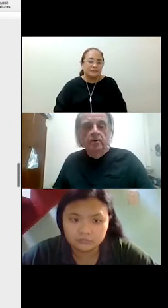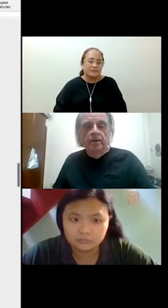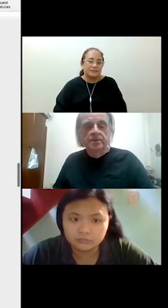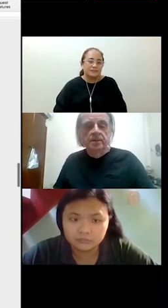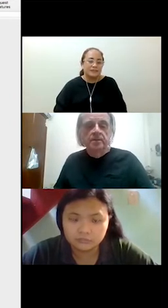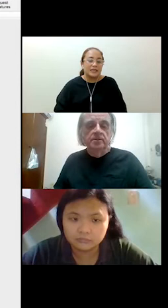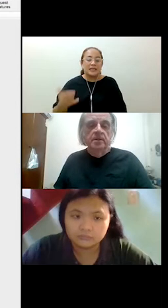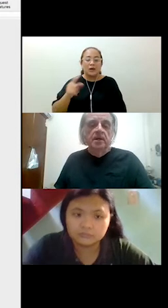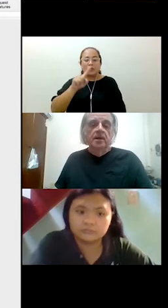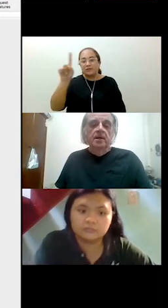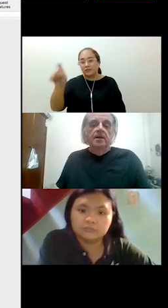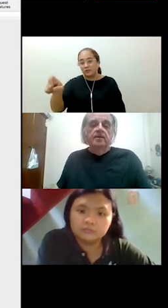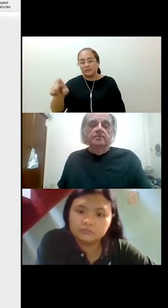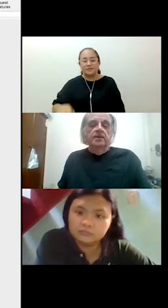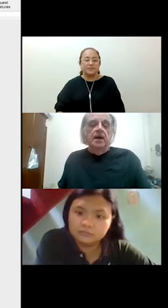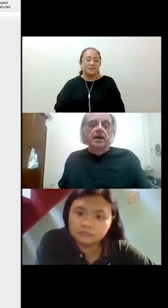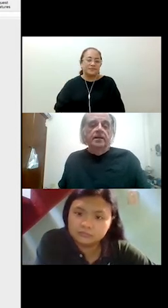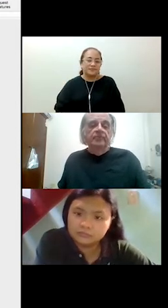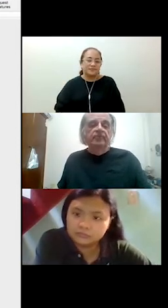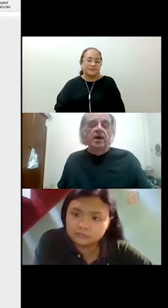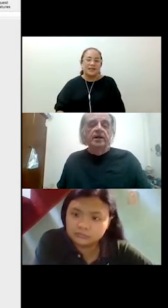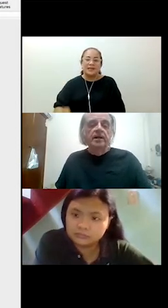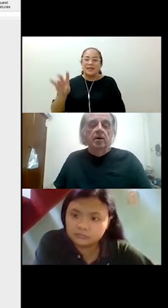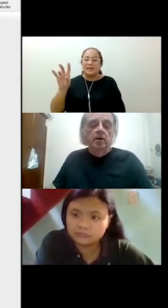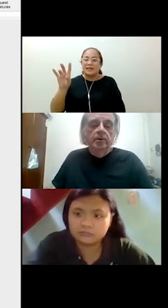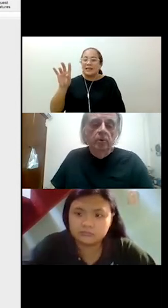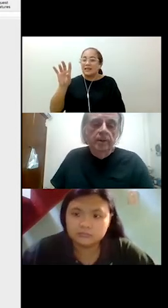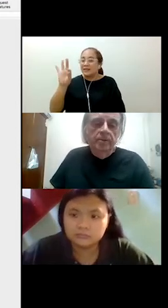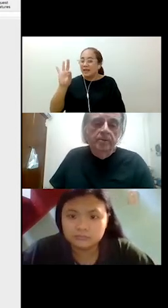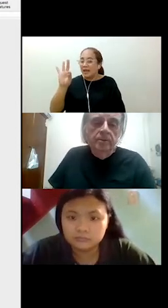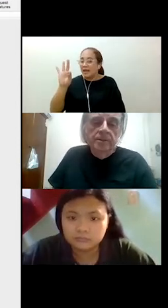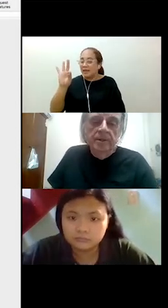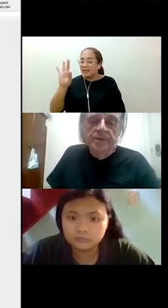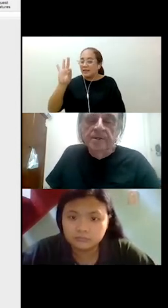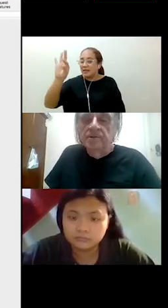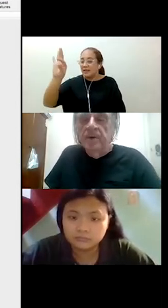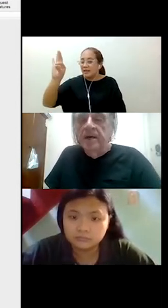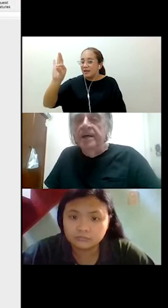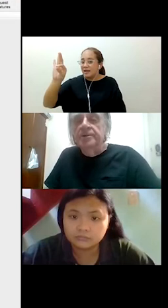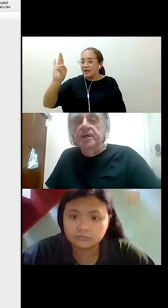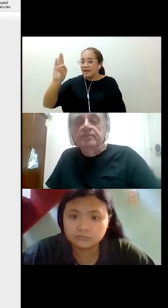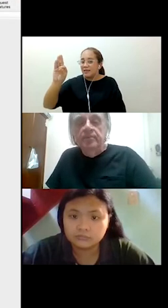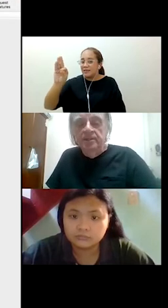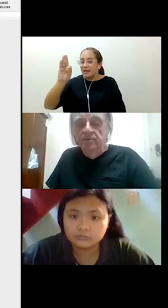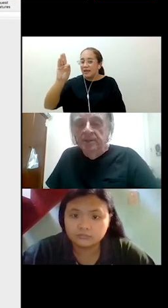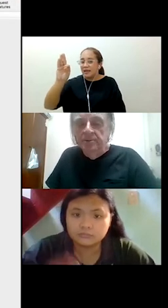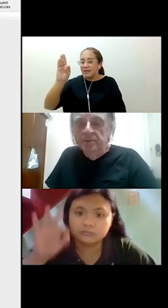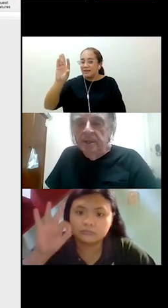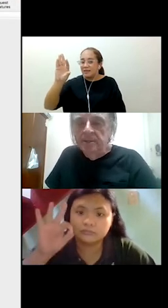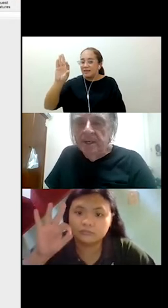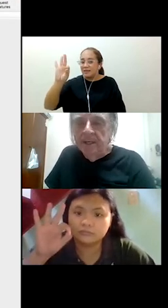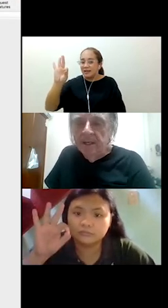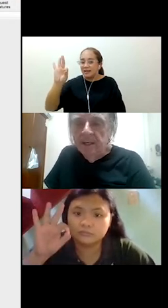Now the question is 9 and Friday. Are you going to distinguish those by hand shape as you